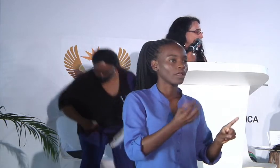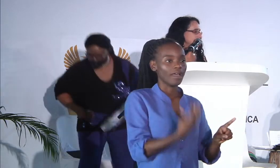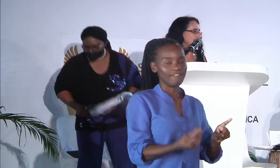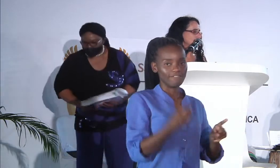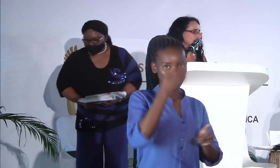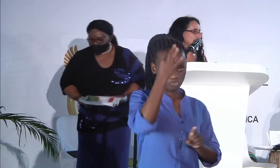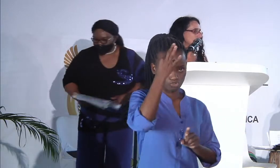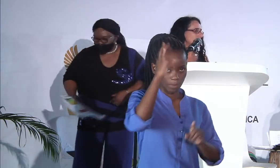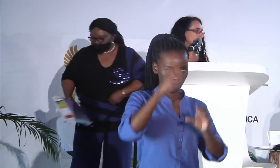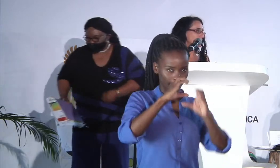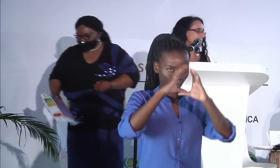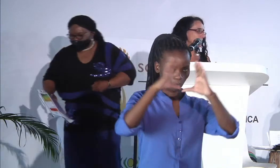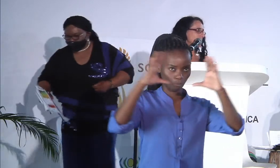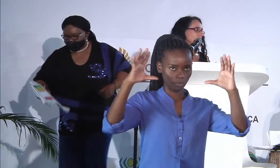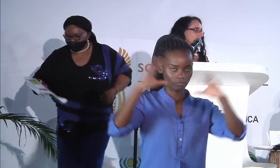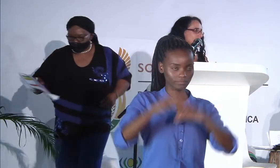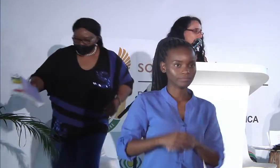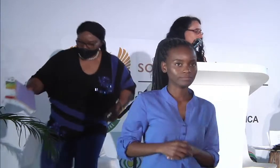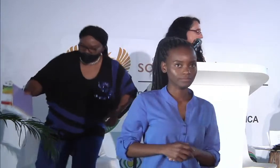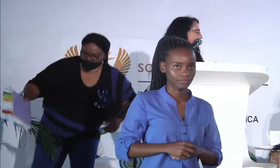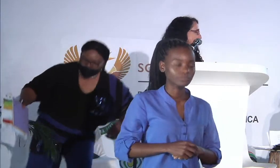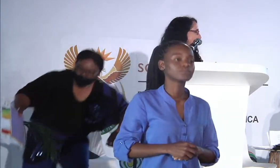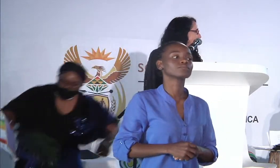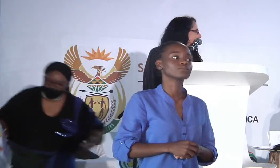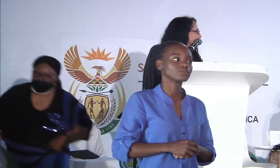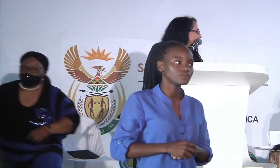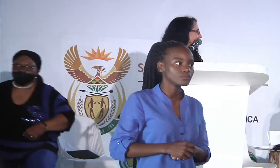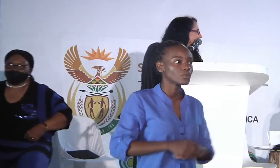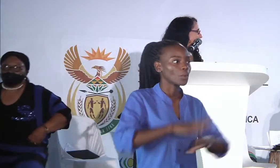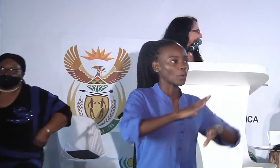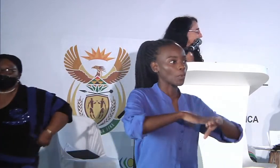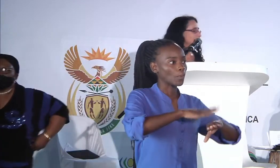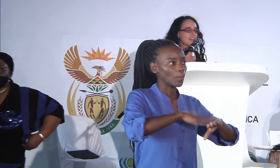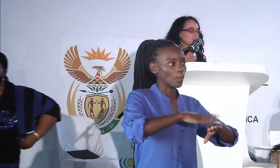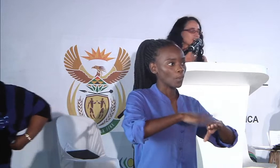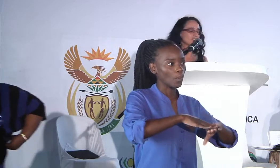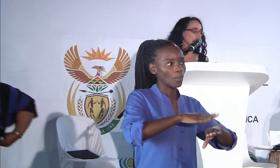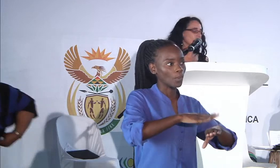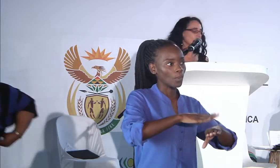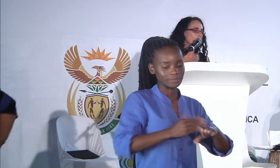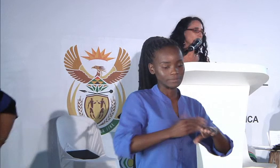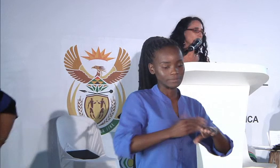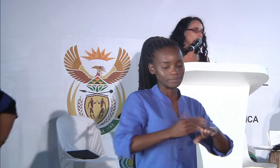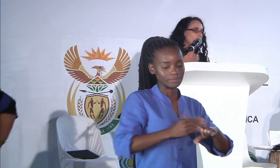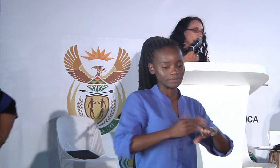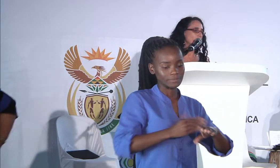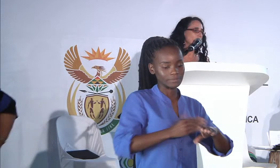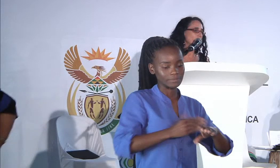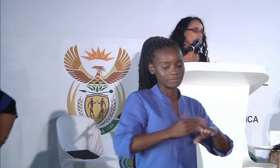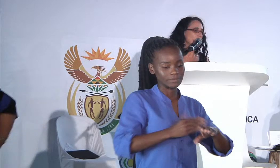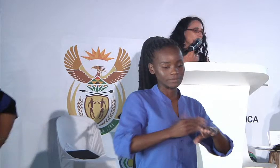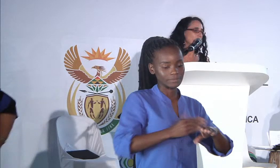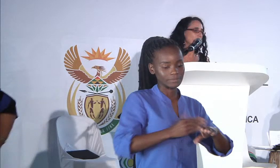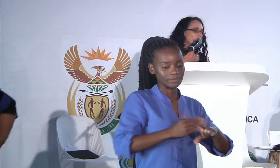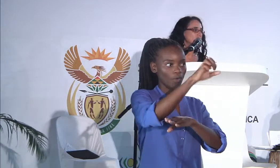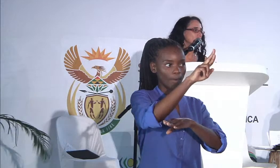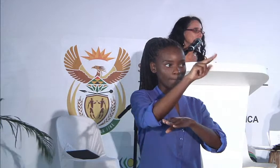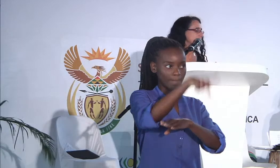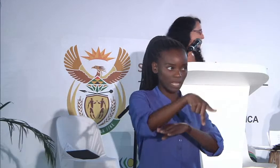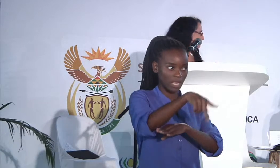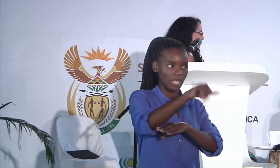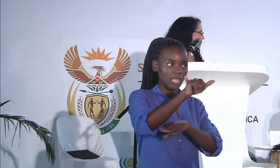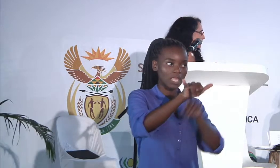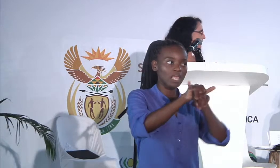opiate substitution therapy available to South Africans. It did not look possible. It looked like just a